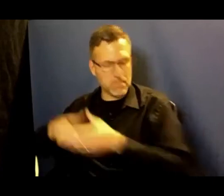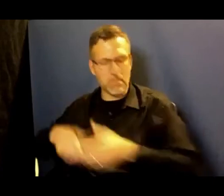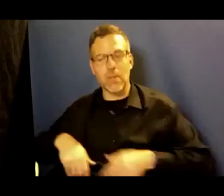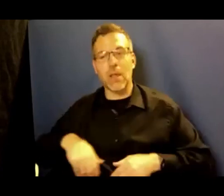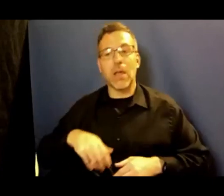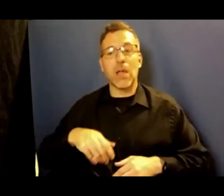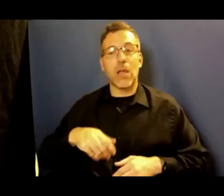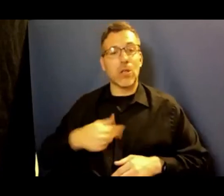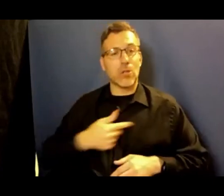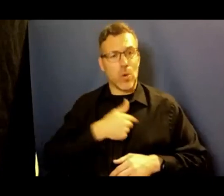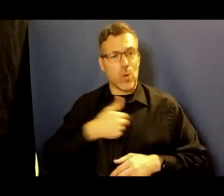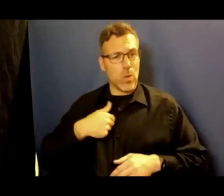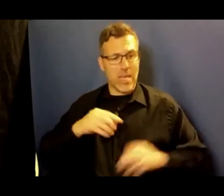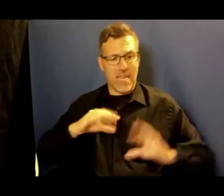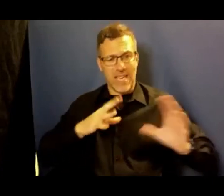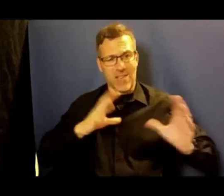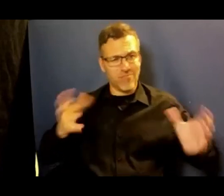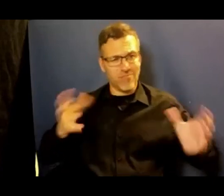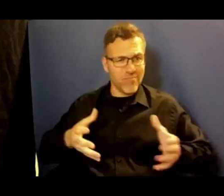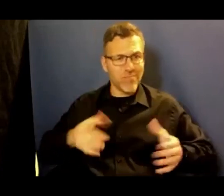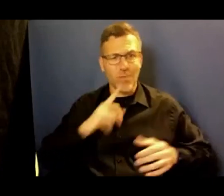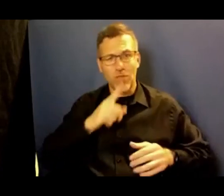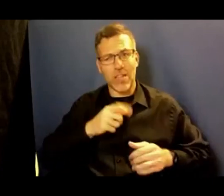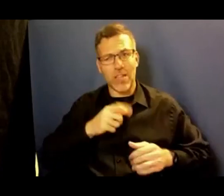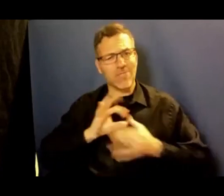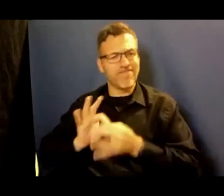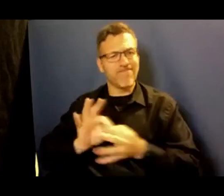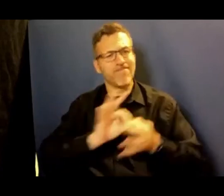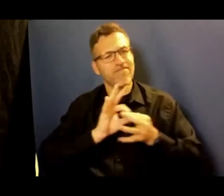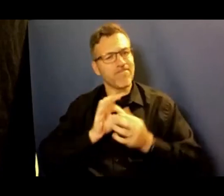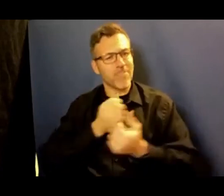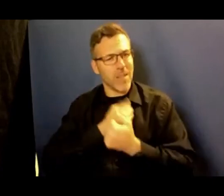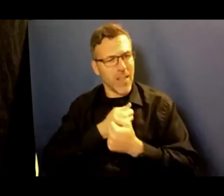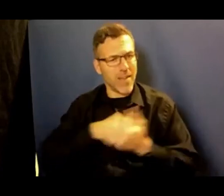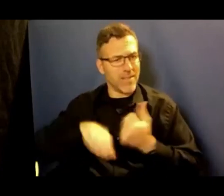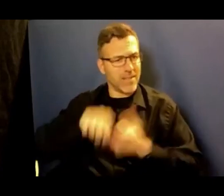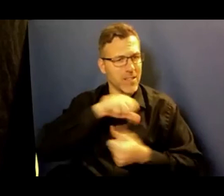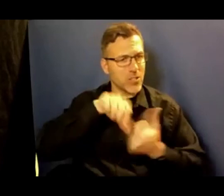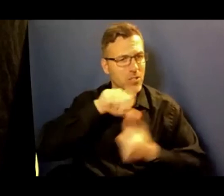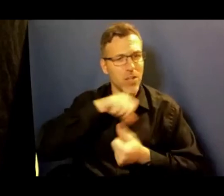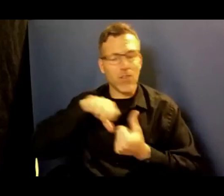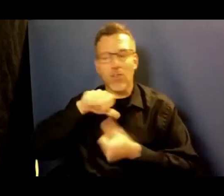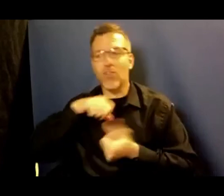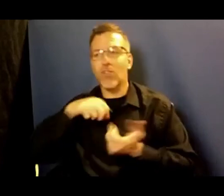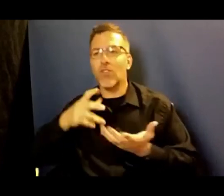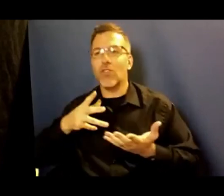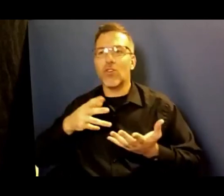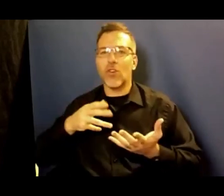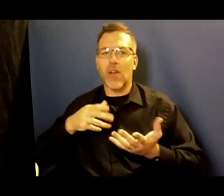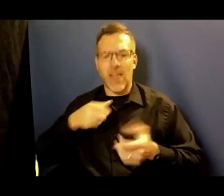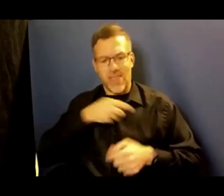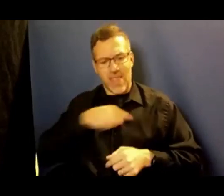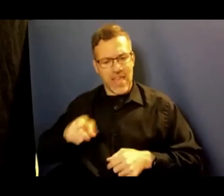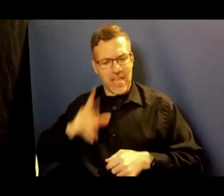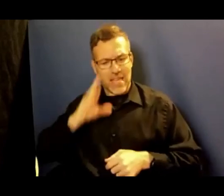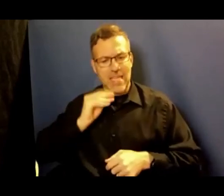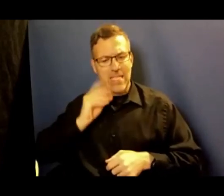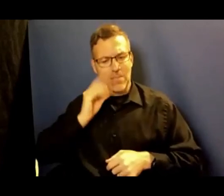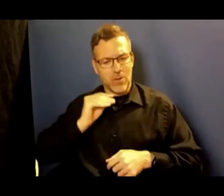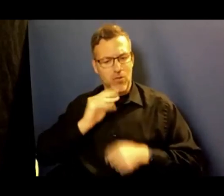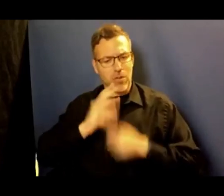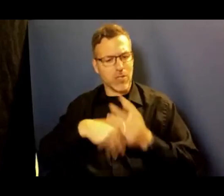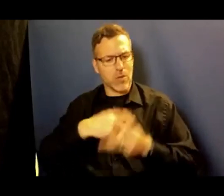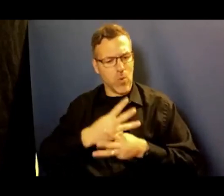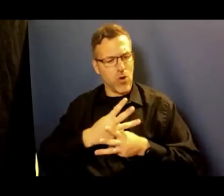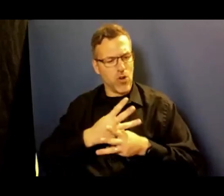people who love each other and exist together, experiencing the world in a very similar way. I don't think I can